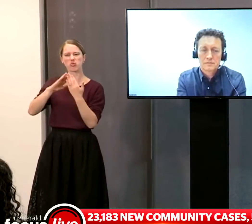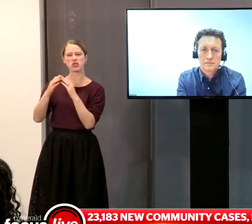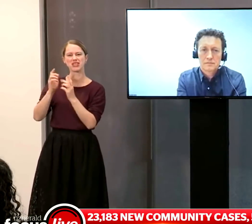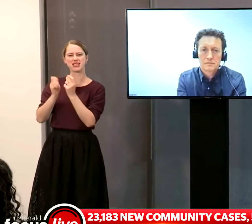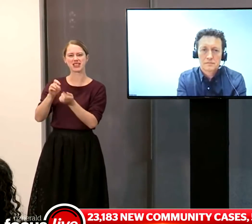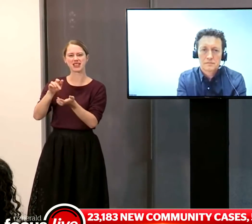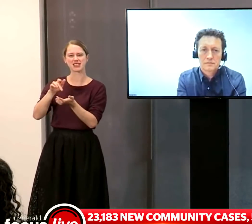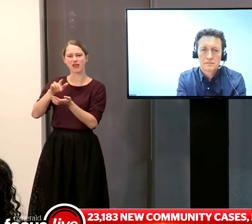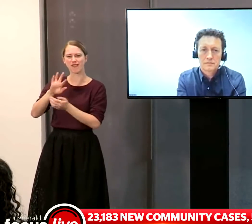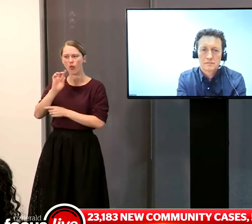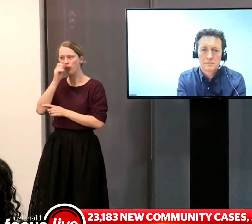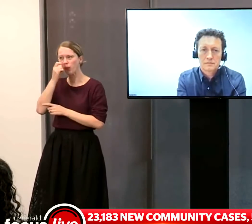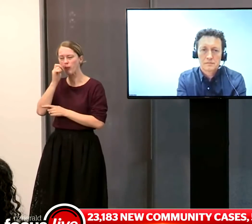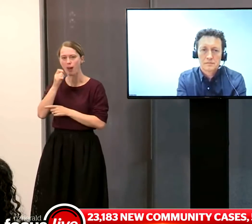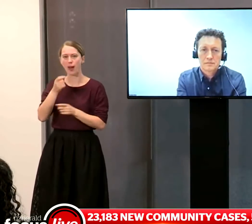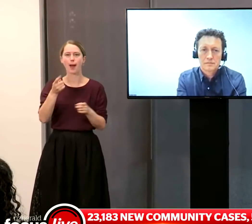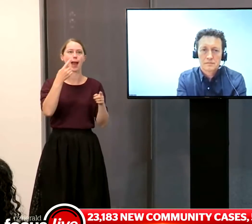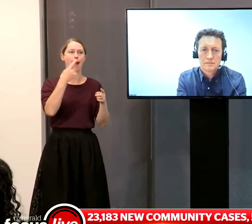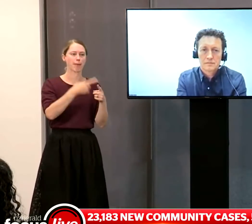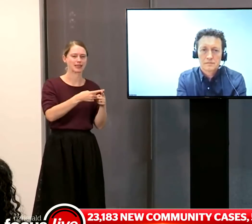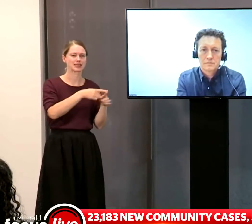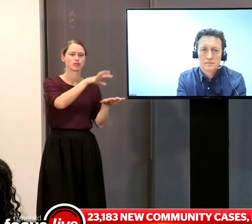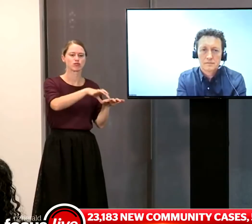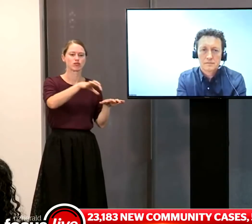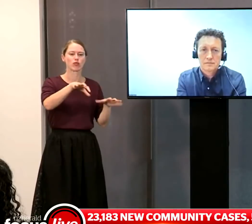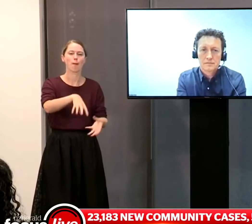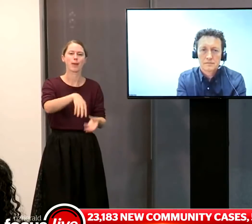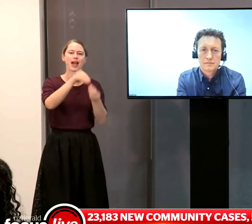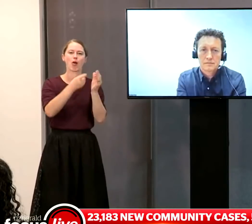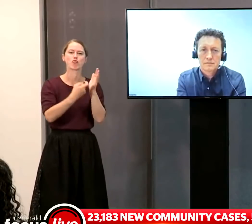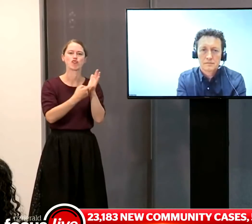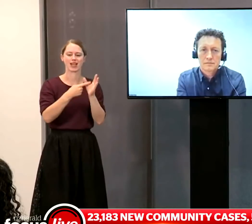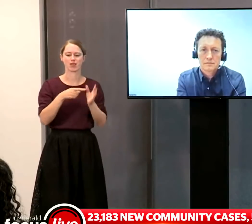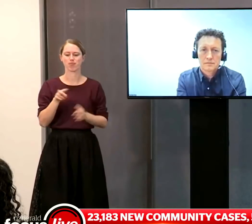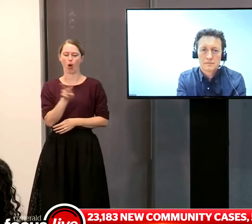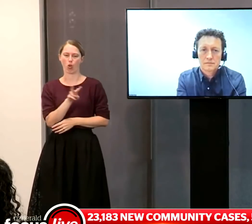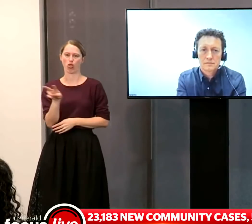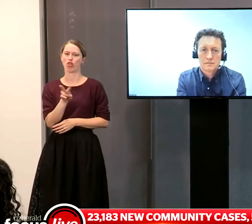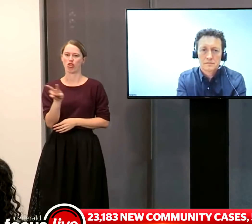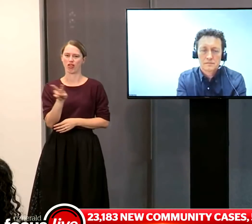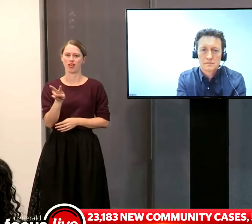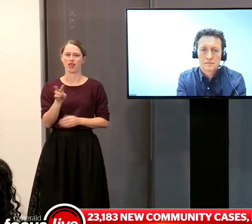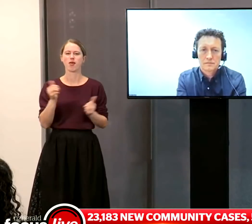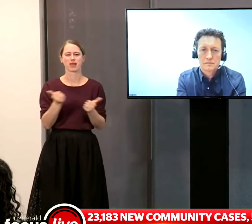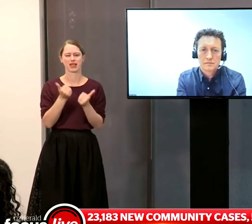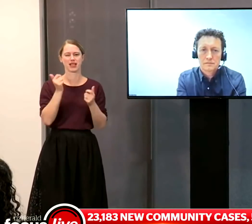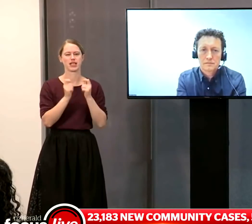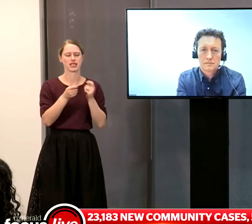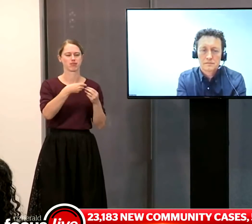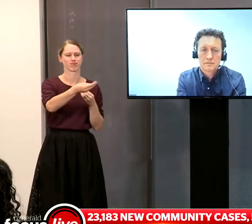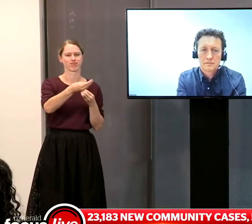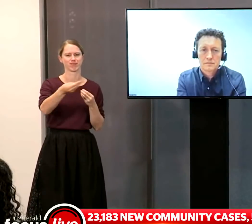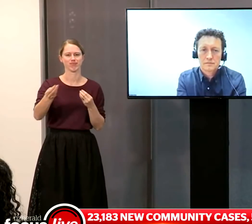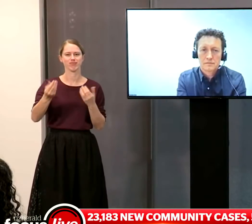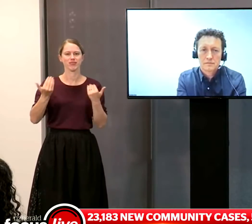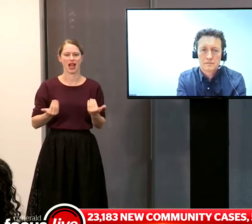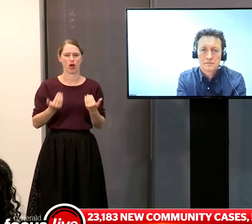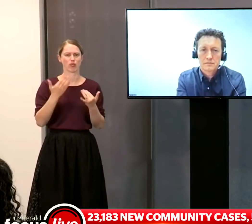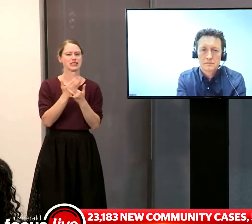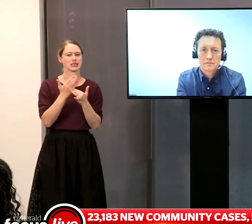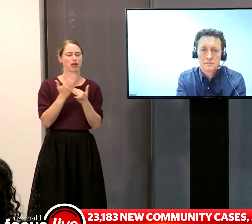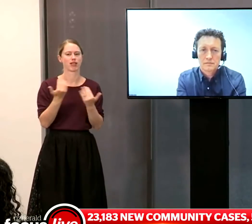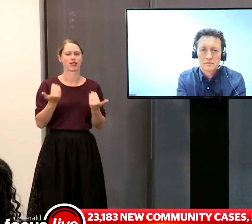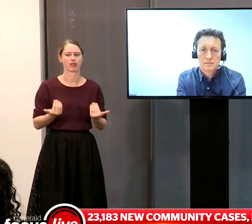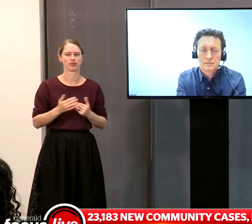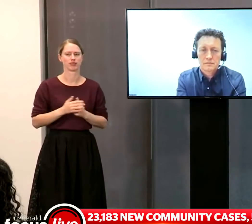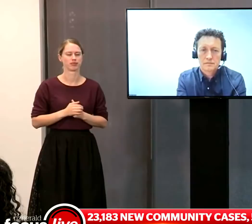to provide the tests to people now, I think we're seeing plenty of tests being given out and an increase in access points every day.